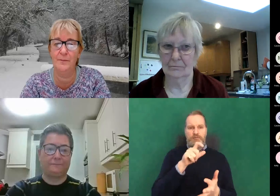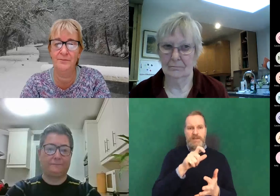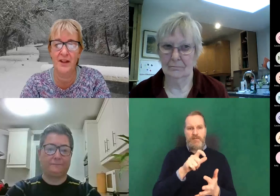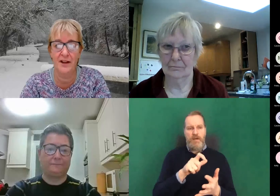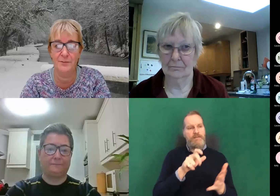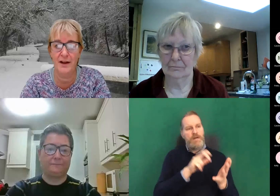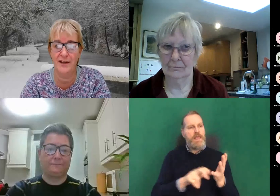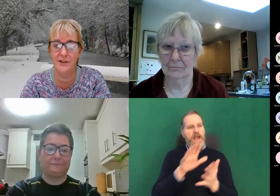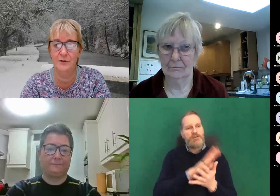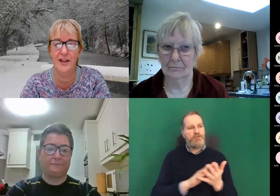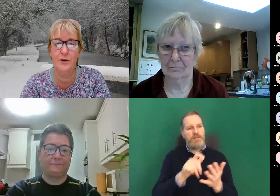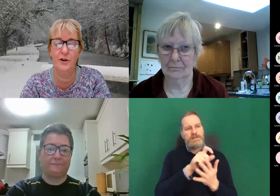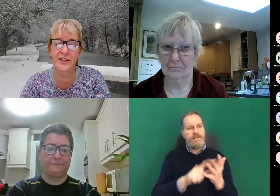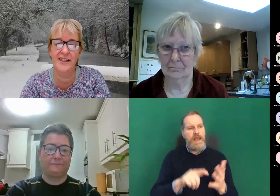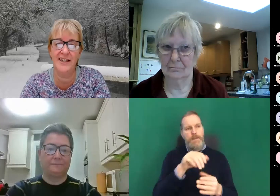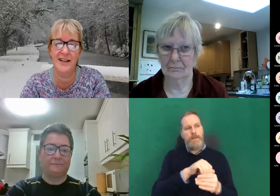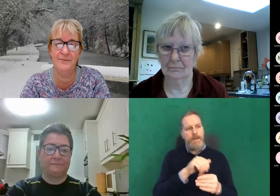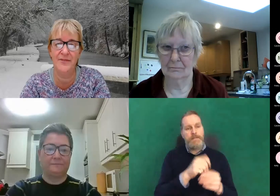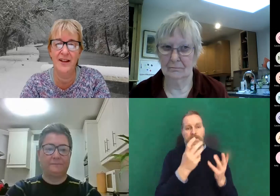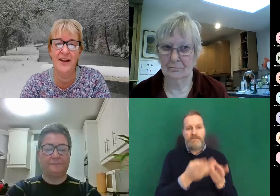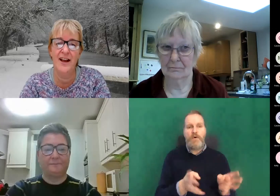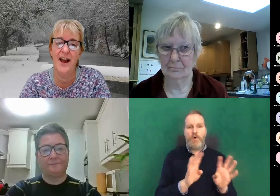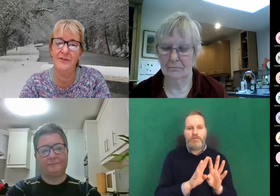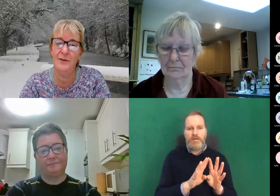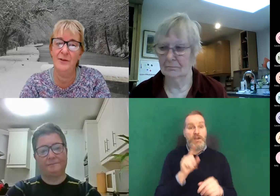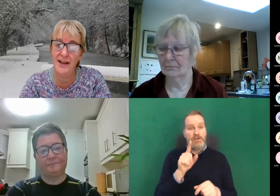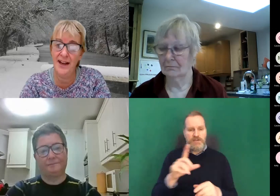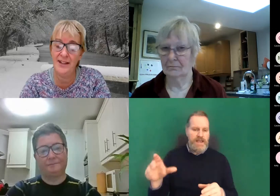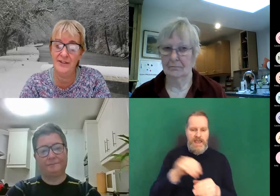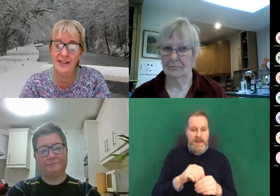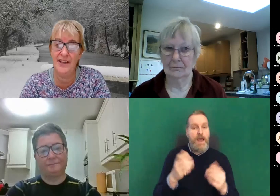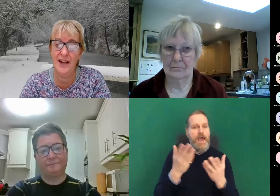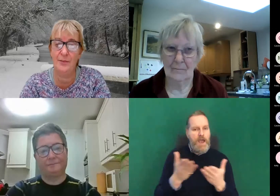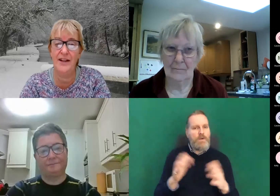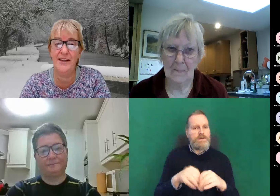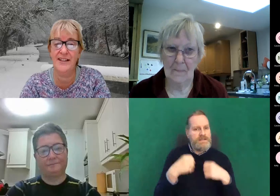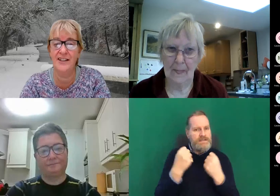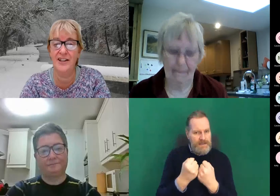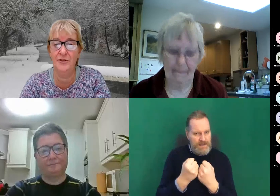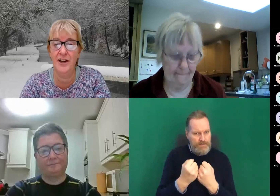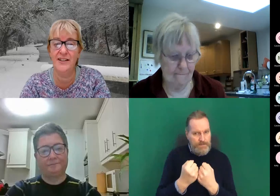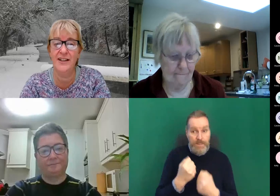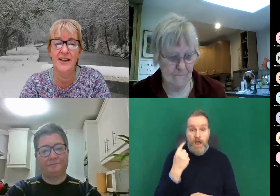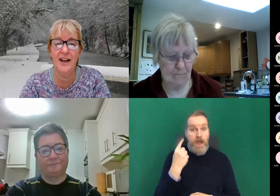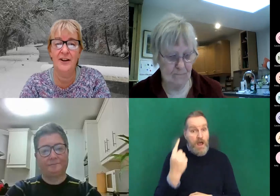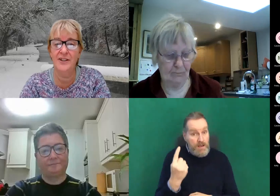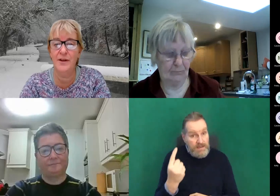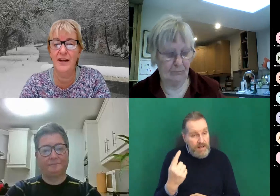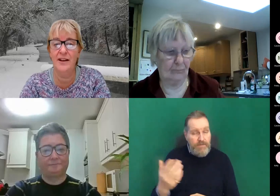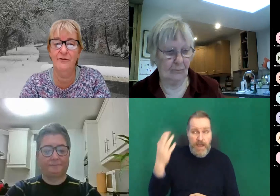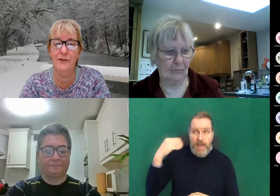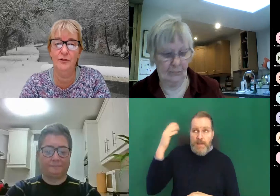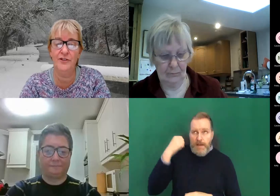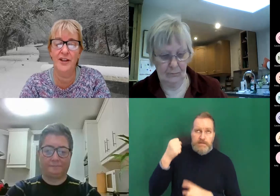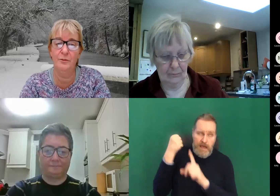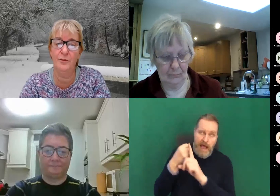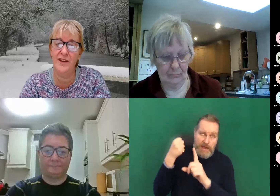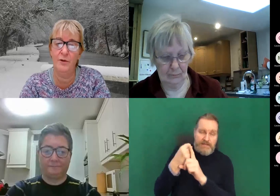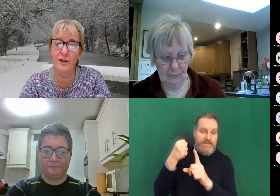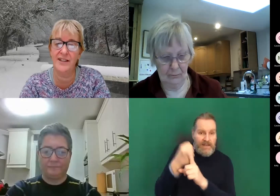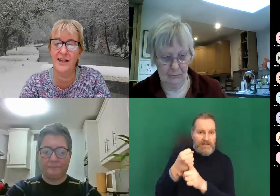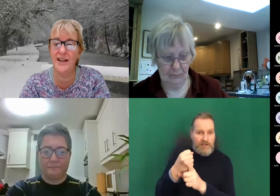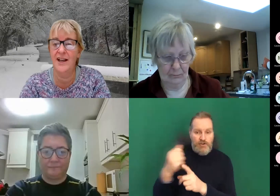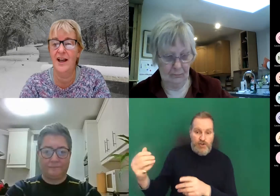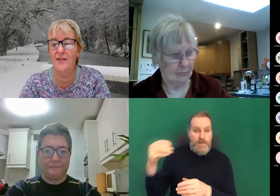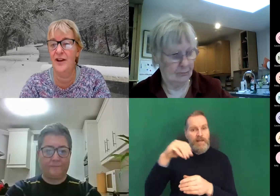Members Forum as part of the equality team. Having been an activist in our predecessor unions, Karen's been involved